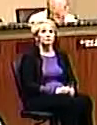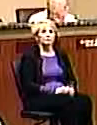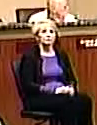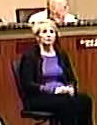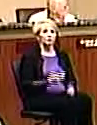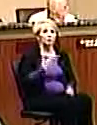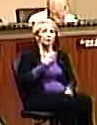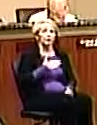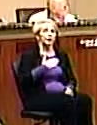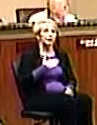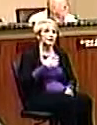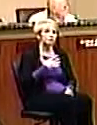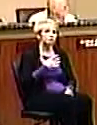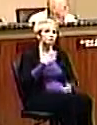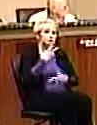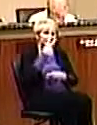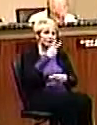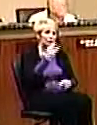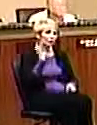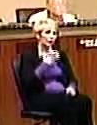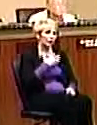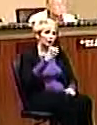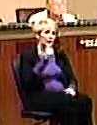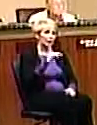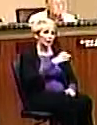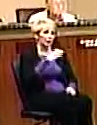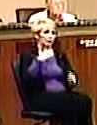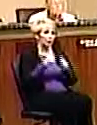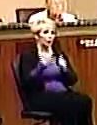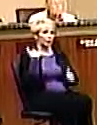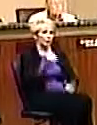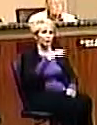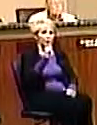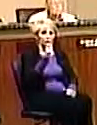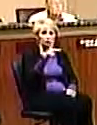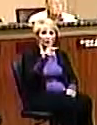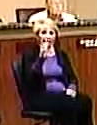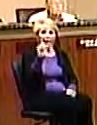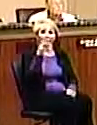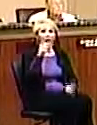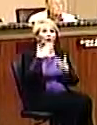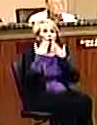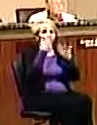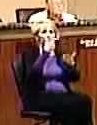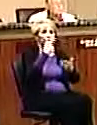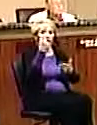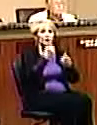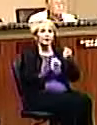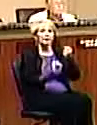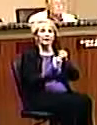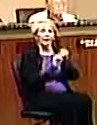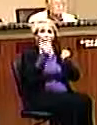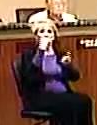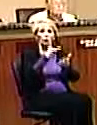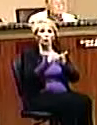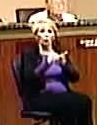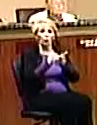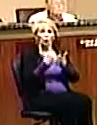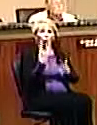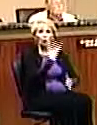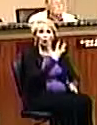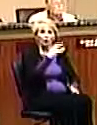I'm pleased to see one of our county commissioners with us, Jack Carroll. Jack, thank you all for taking a stand on the Western